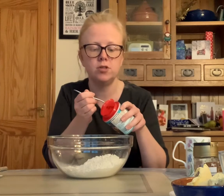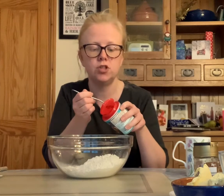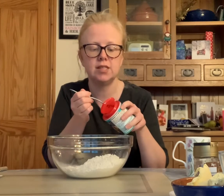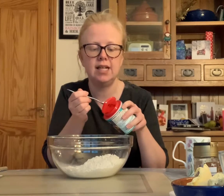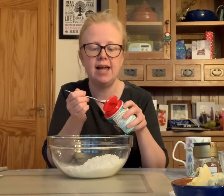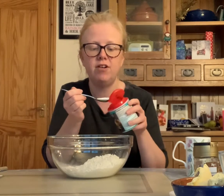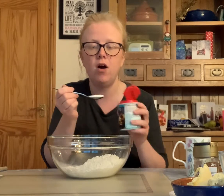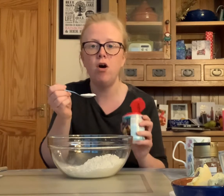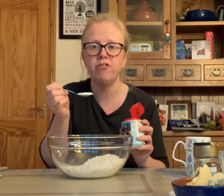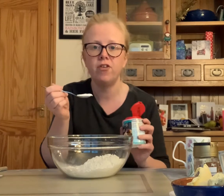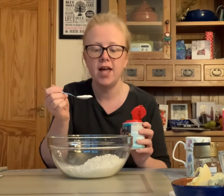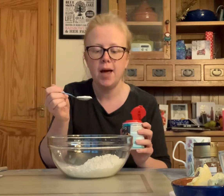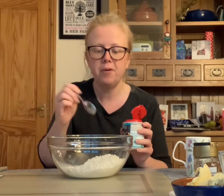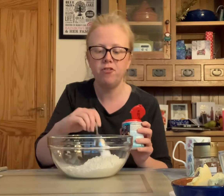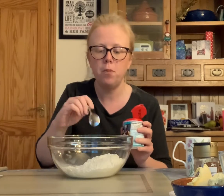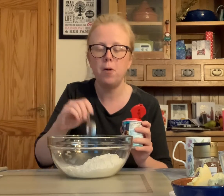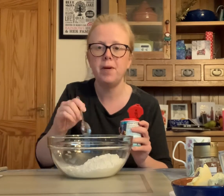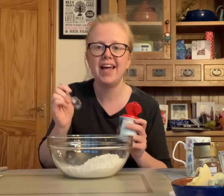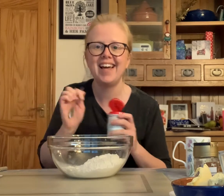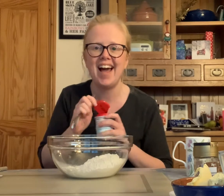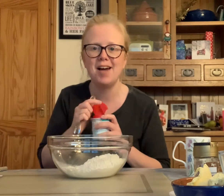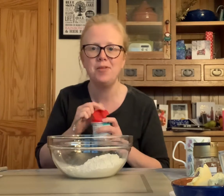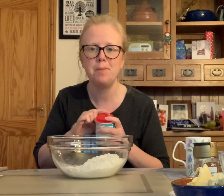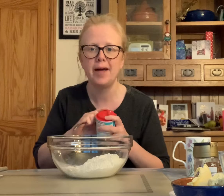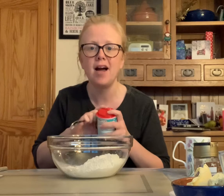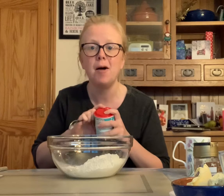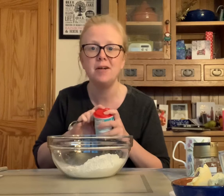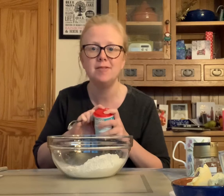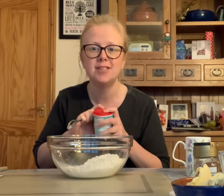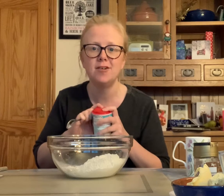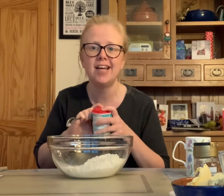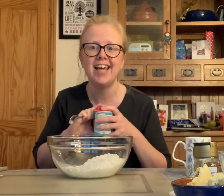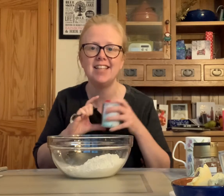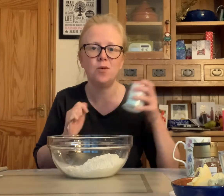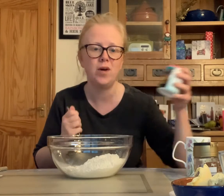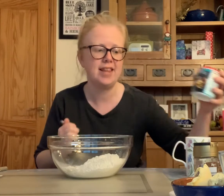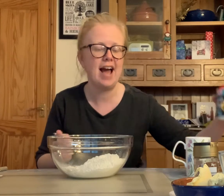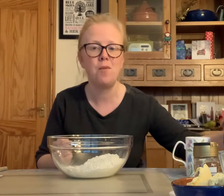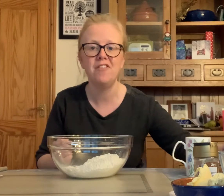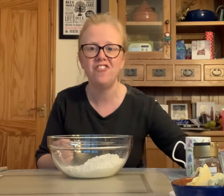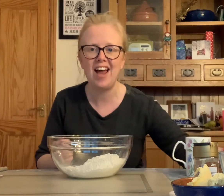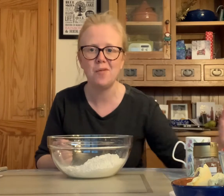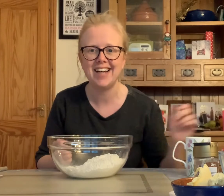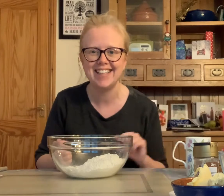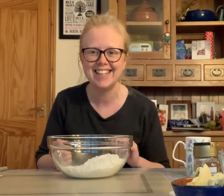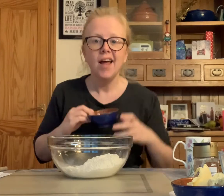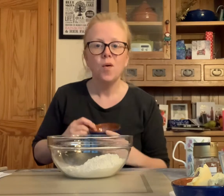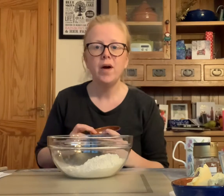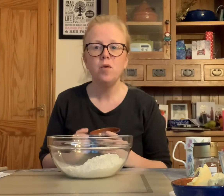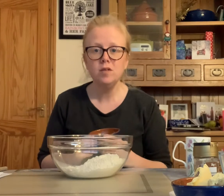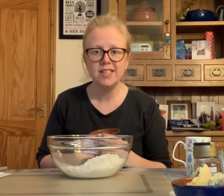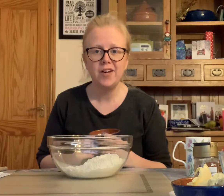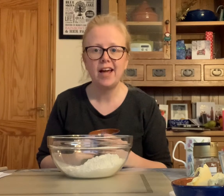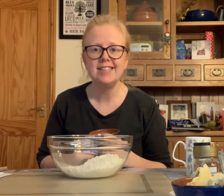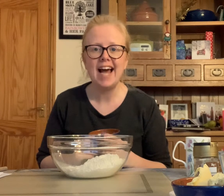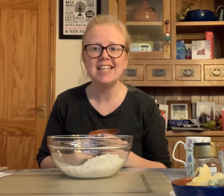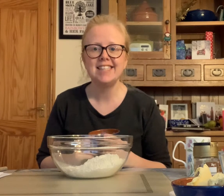just level it off before popping the bicarbonate of soda in with our flour. We're also going to add in